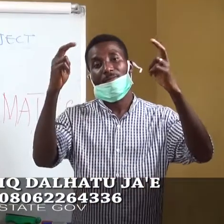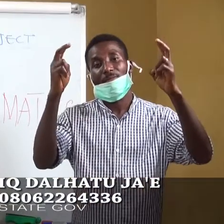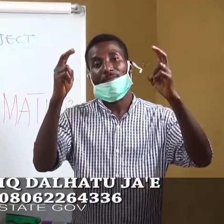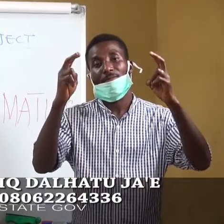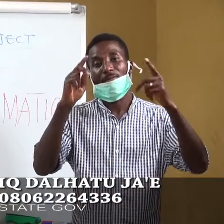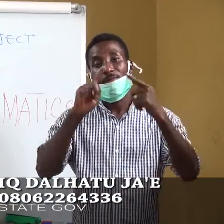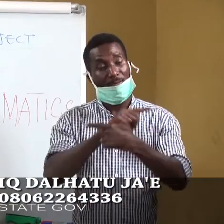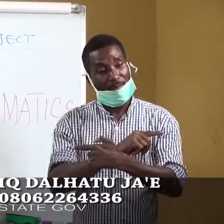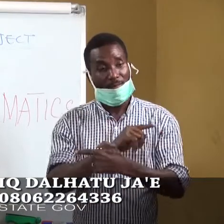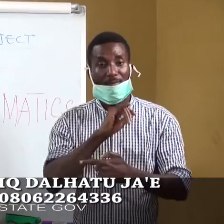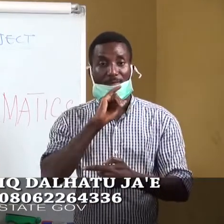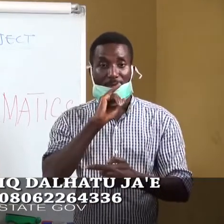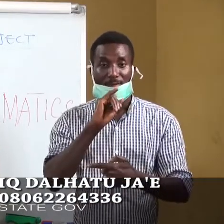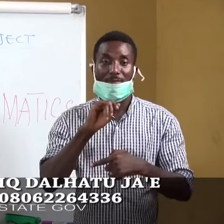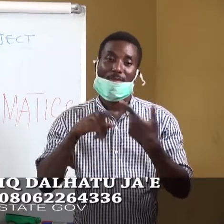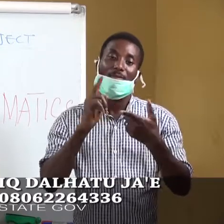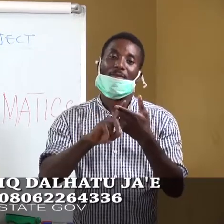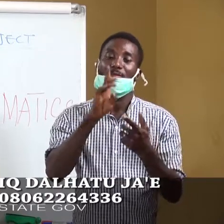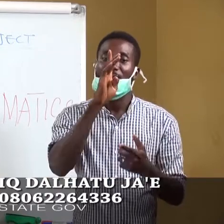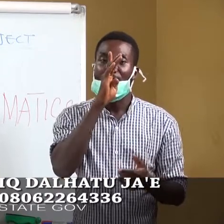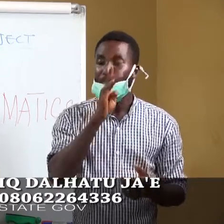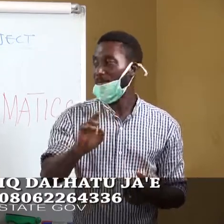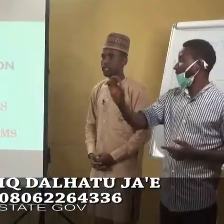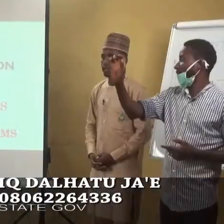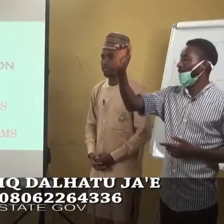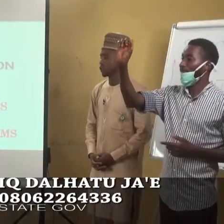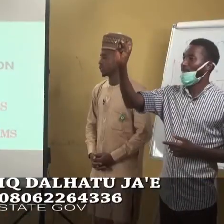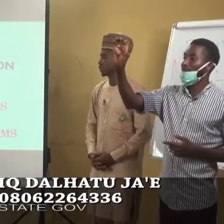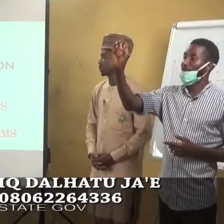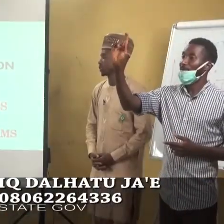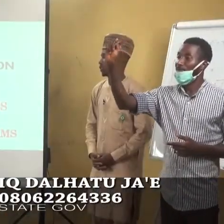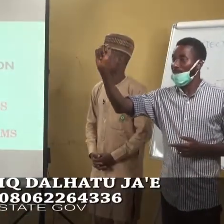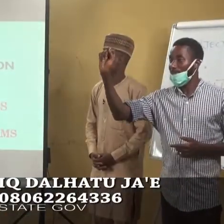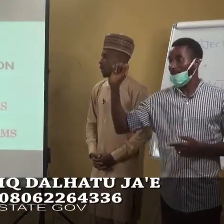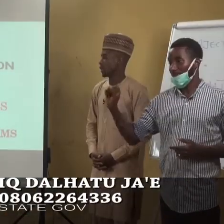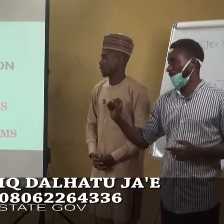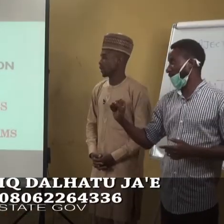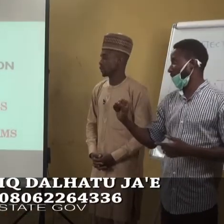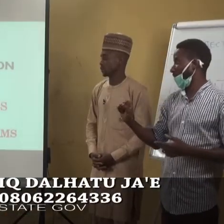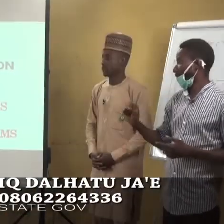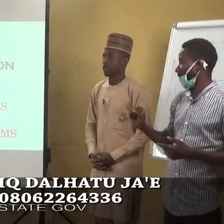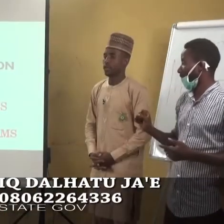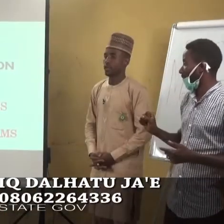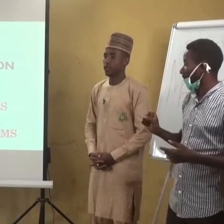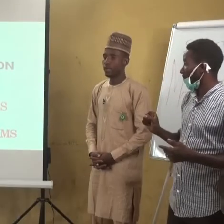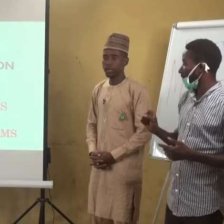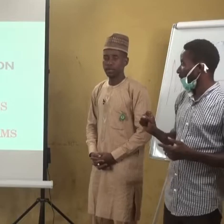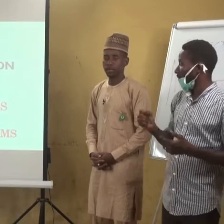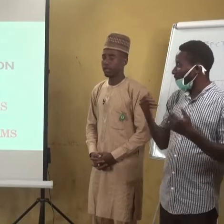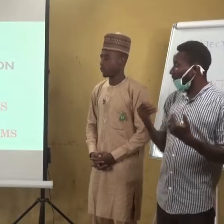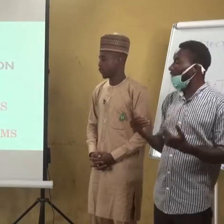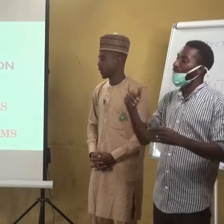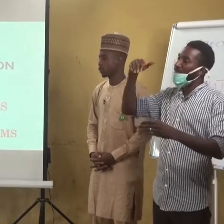we introduced a topic named set theory. And in the class,